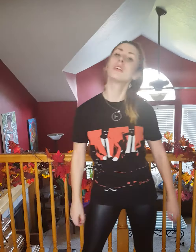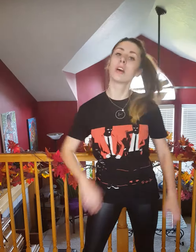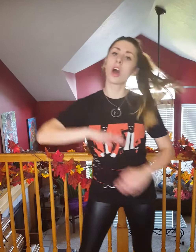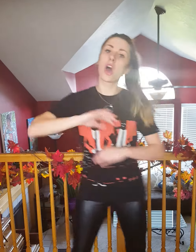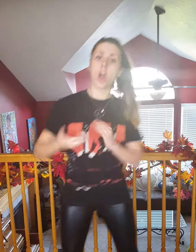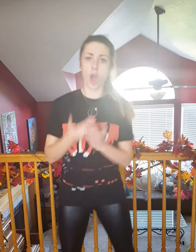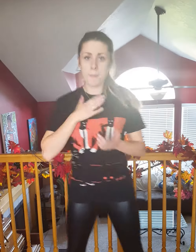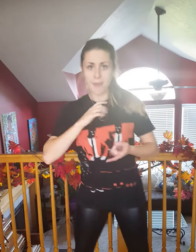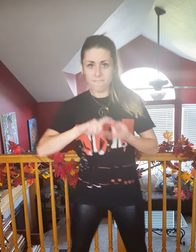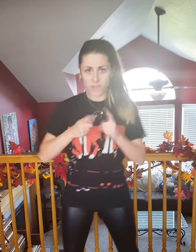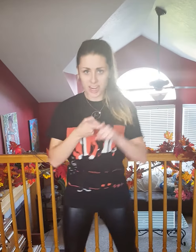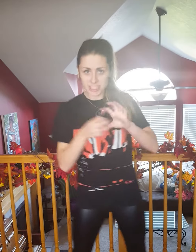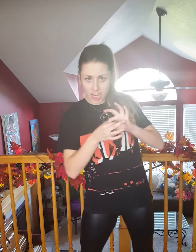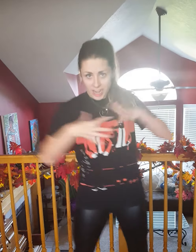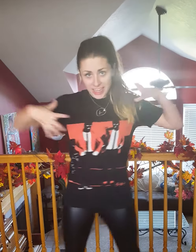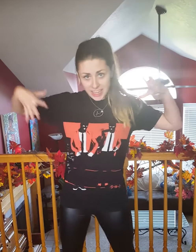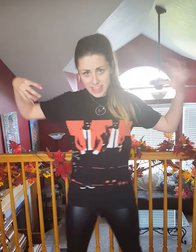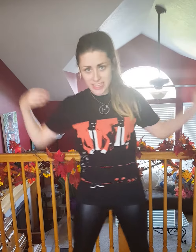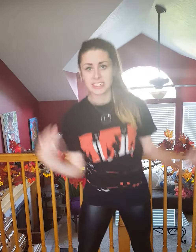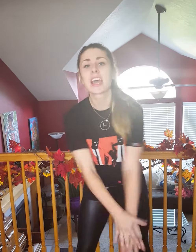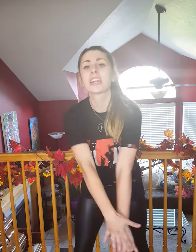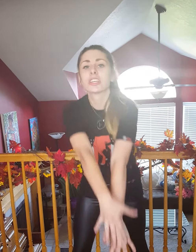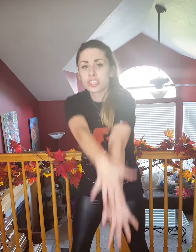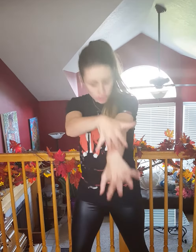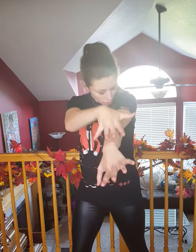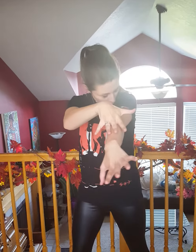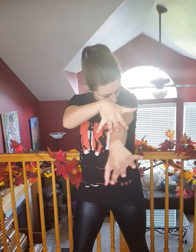All my friends are heathens, take it slow